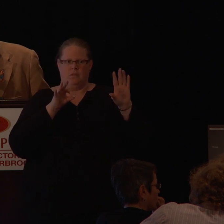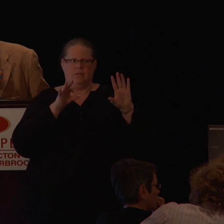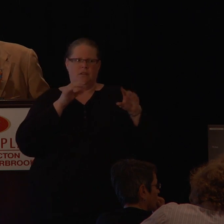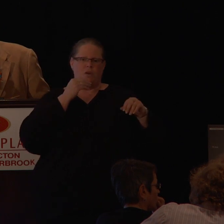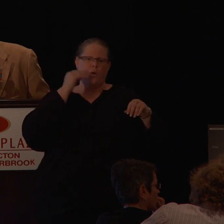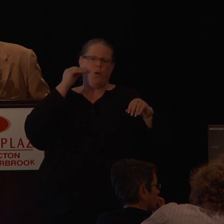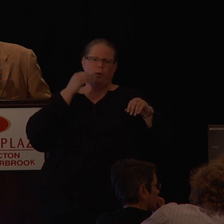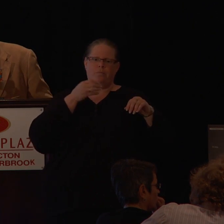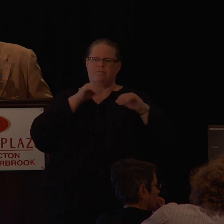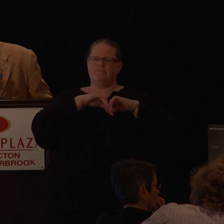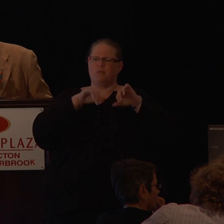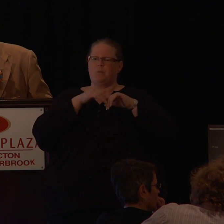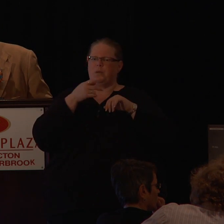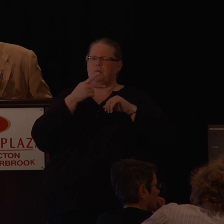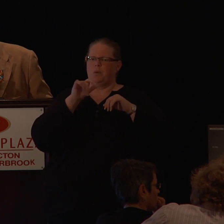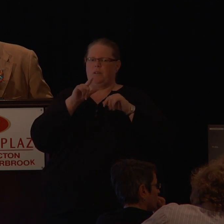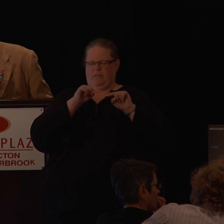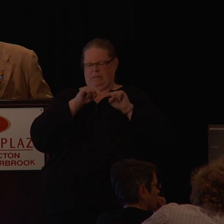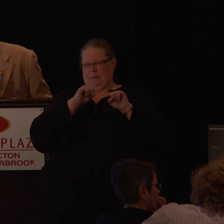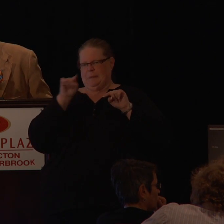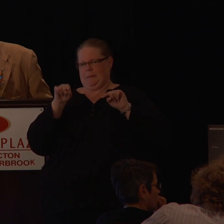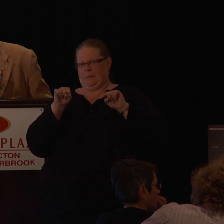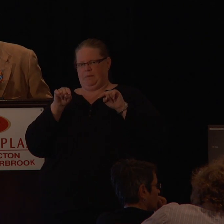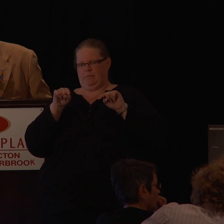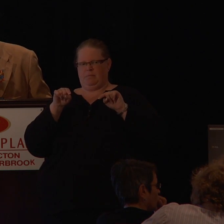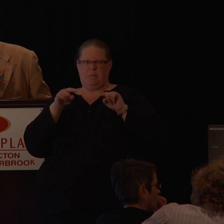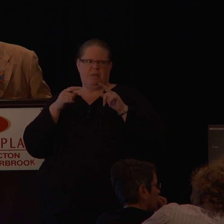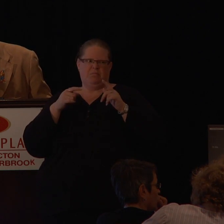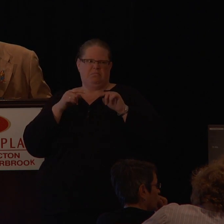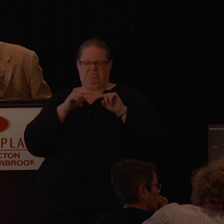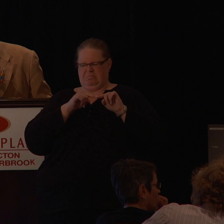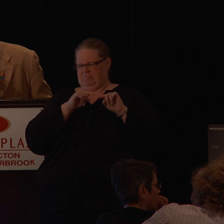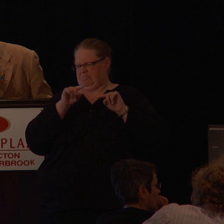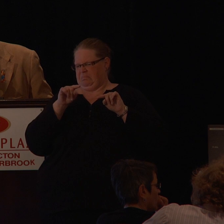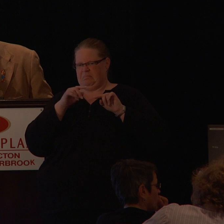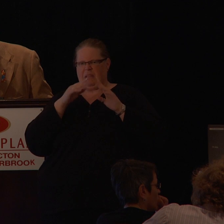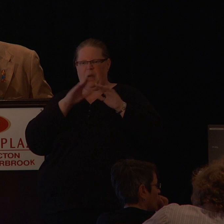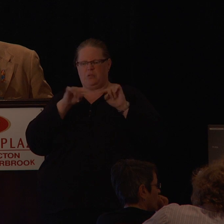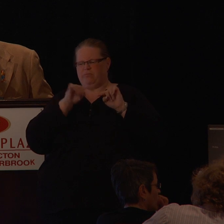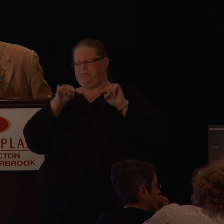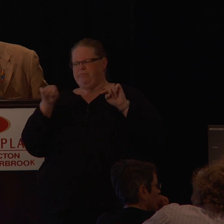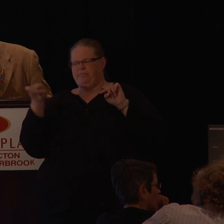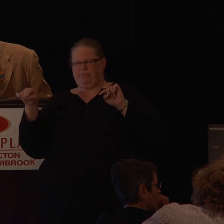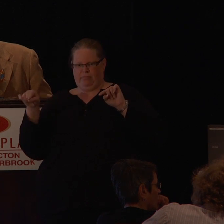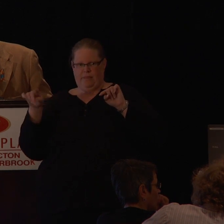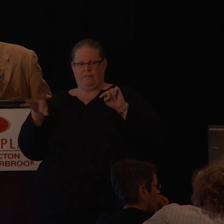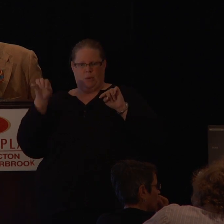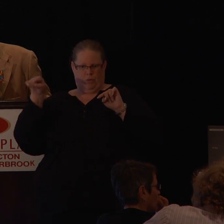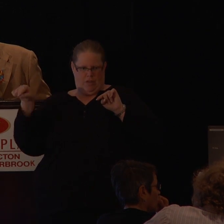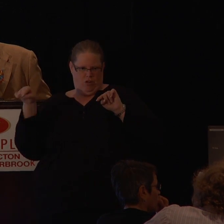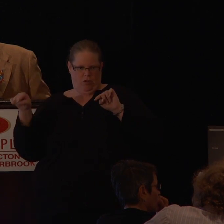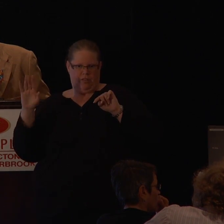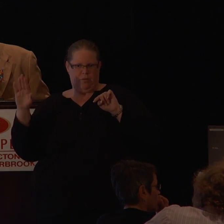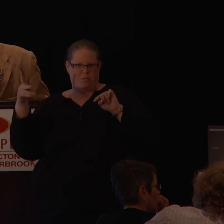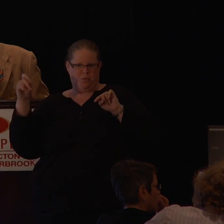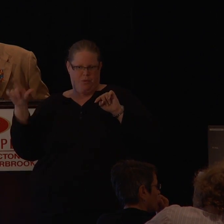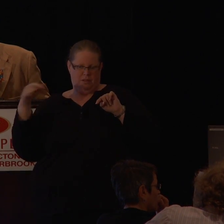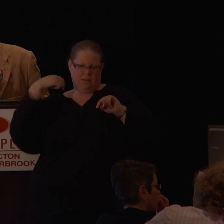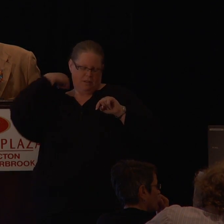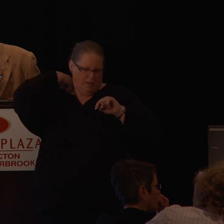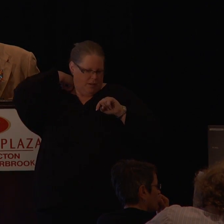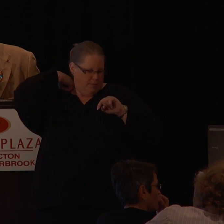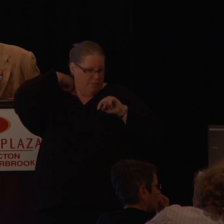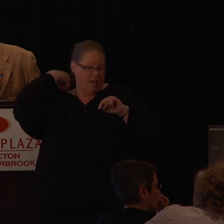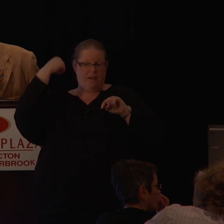pool, of a nearby neighbor, just within a couple hours. Well, this dad was home alone with